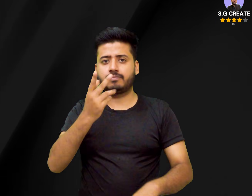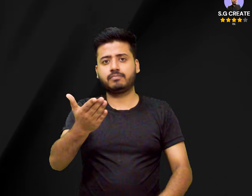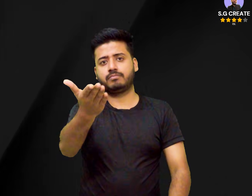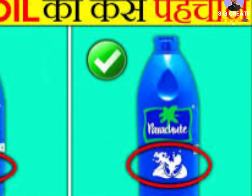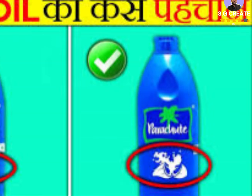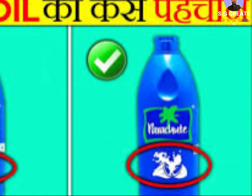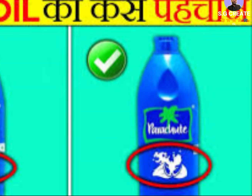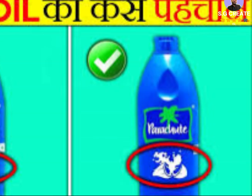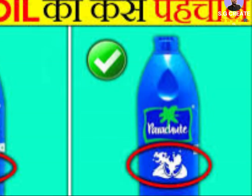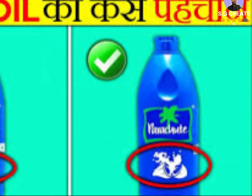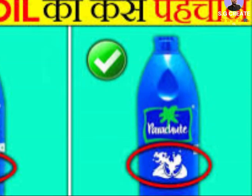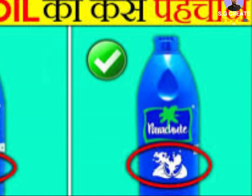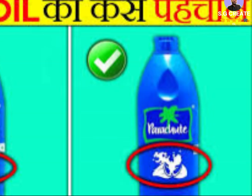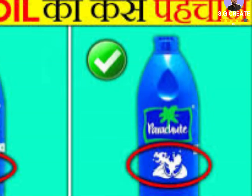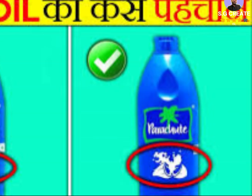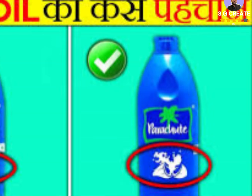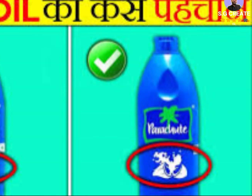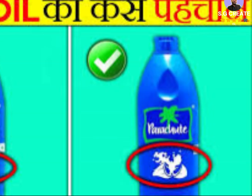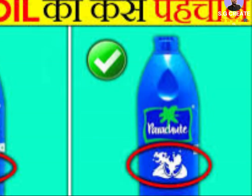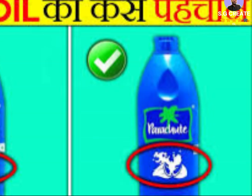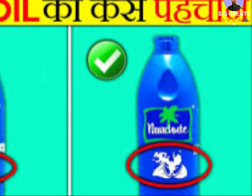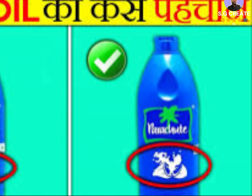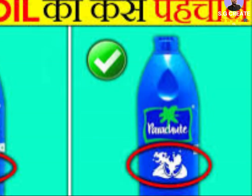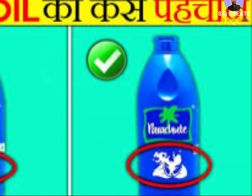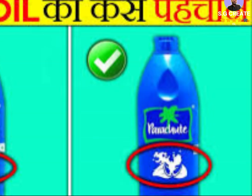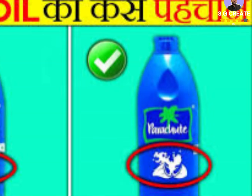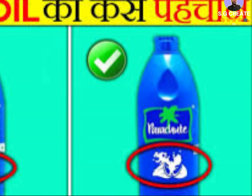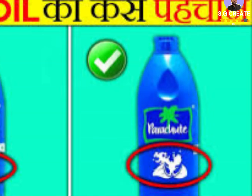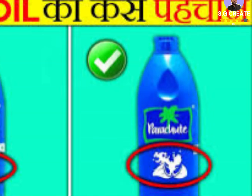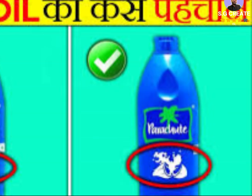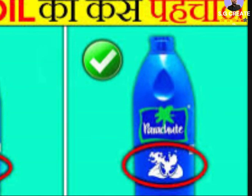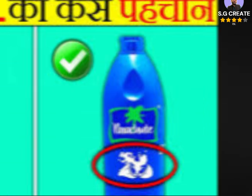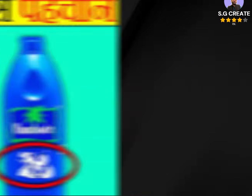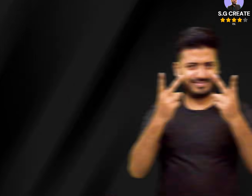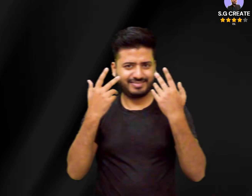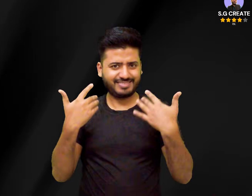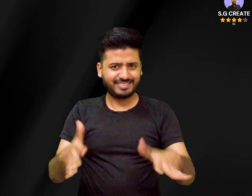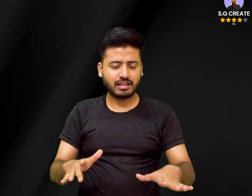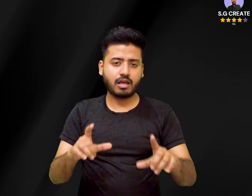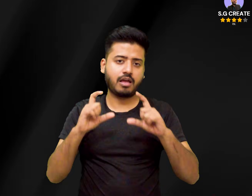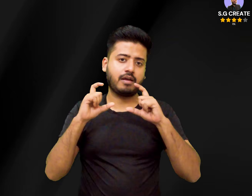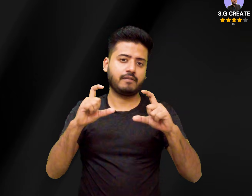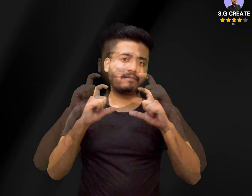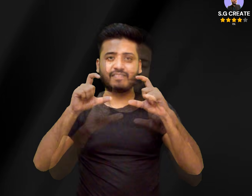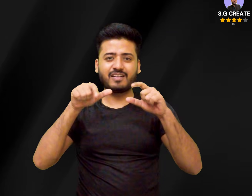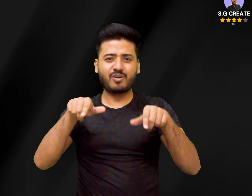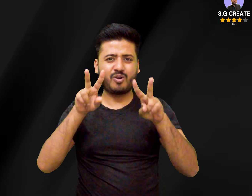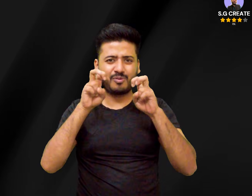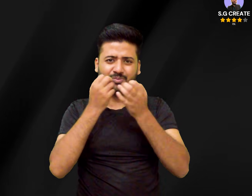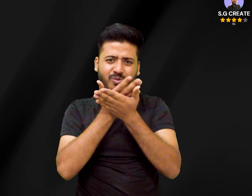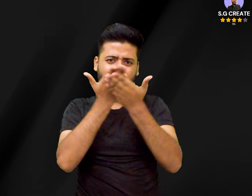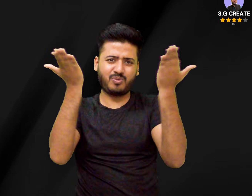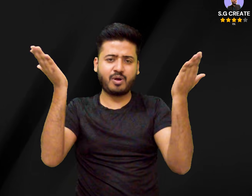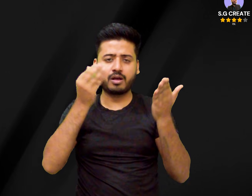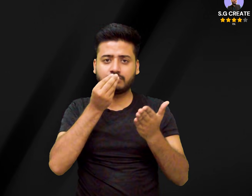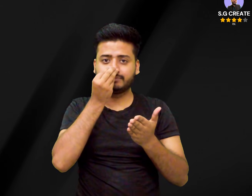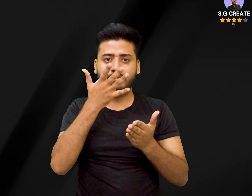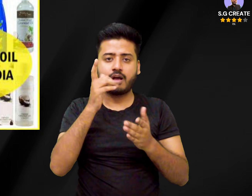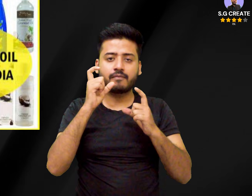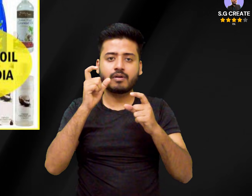is generally understood to be a heat press method using dried copra rather than the cold press method. This method is why